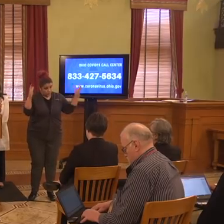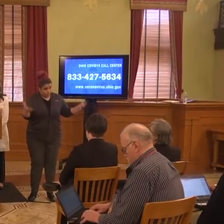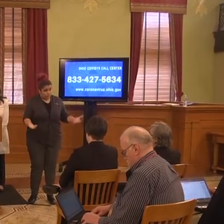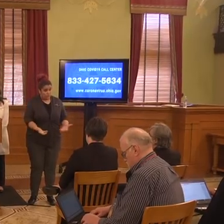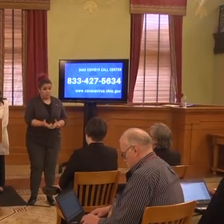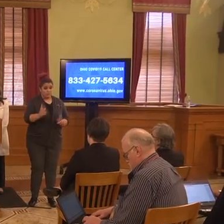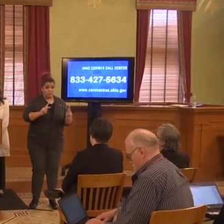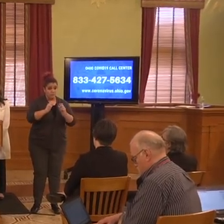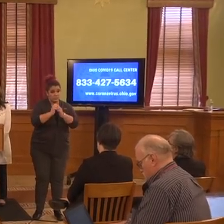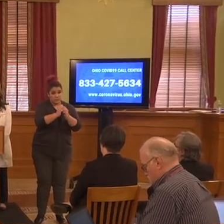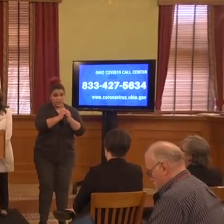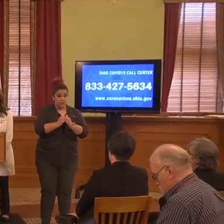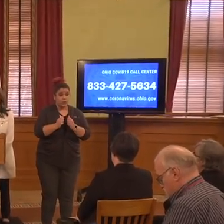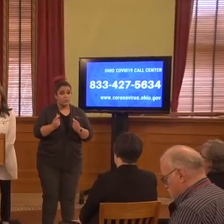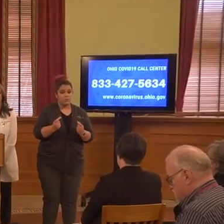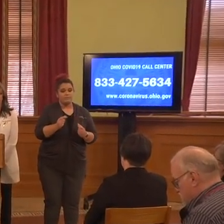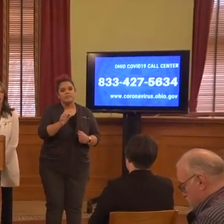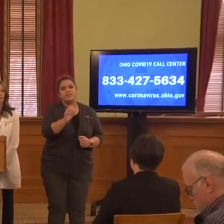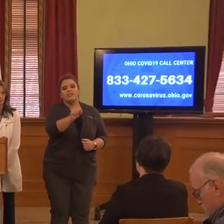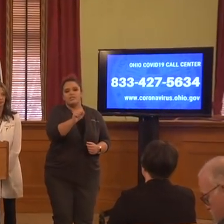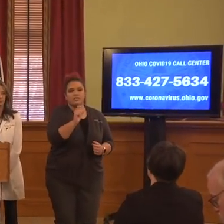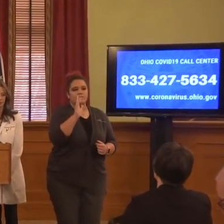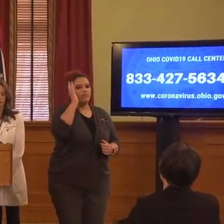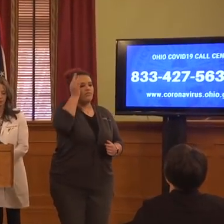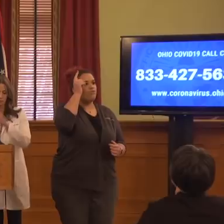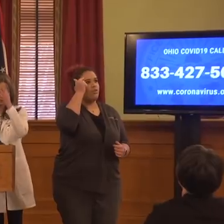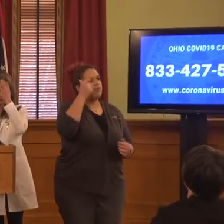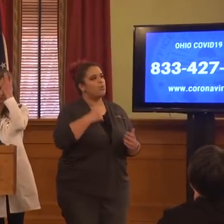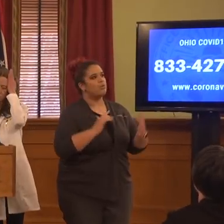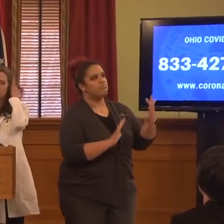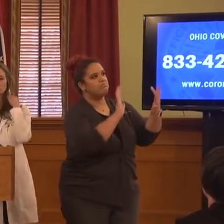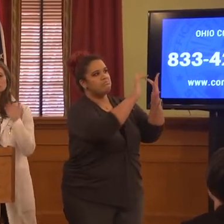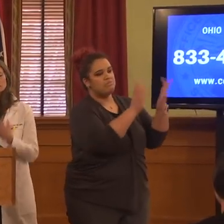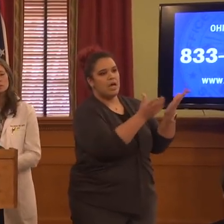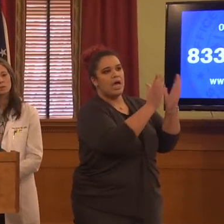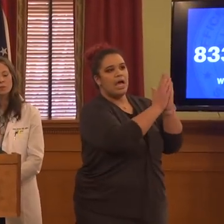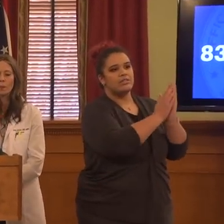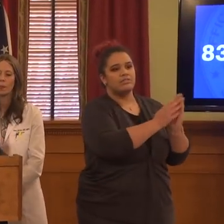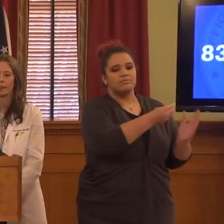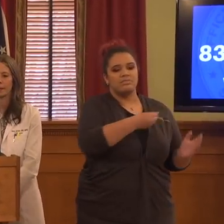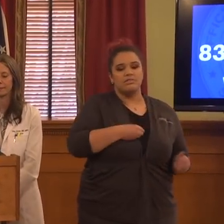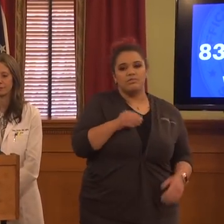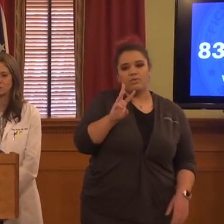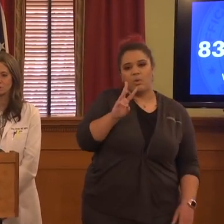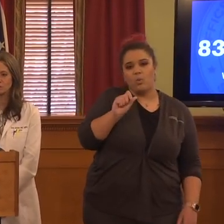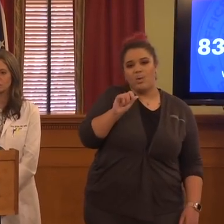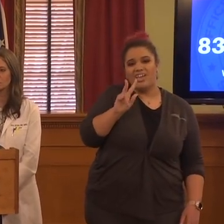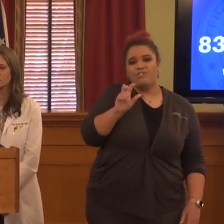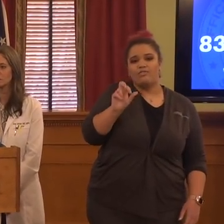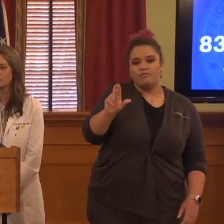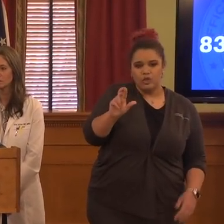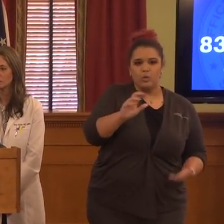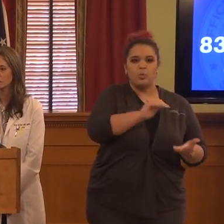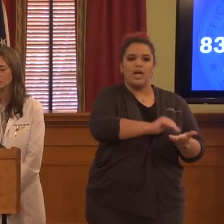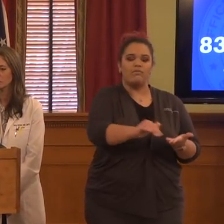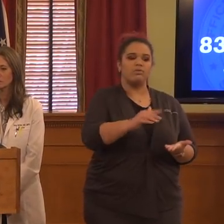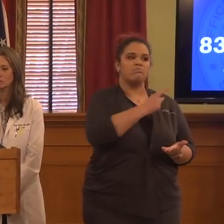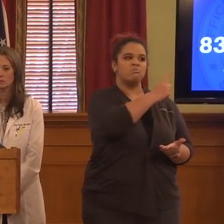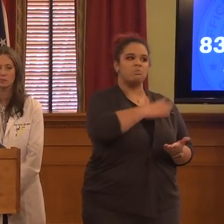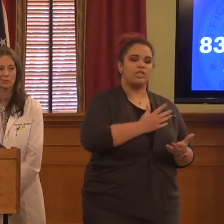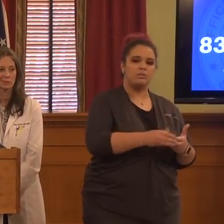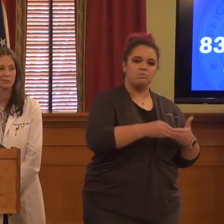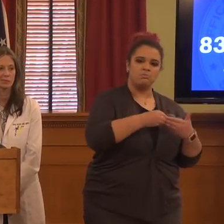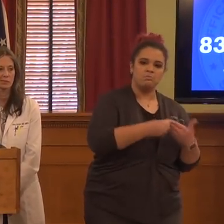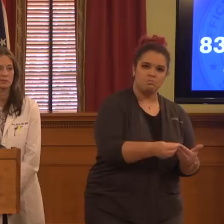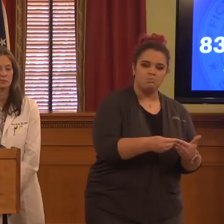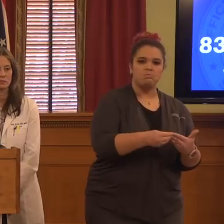we will certainly ask for waivers from the federal government, but you're going to see us take the attitude that, we're going to do what we have to do